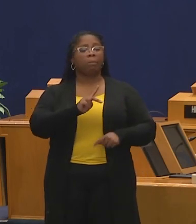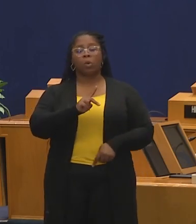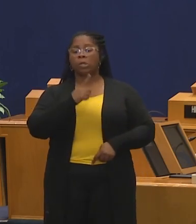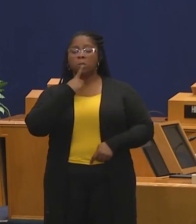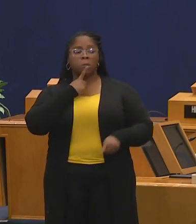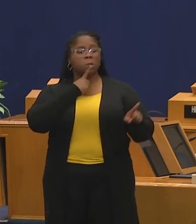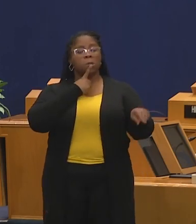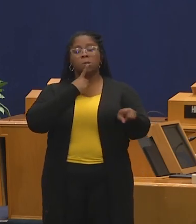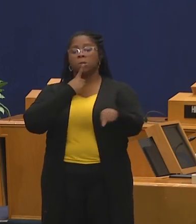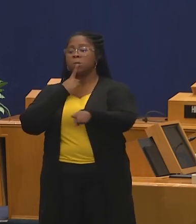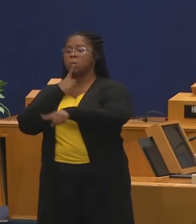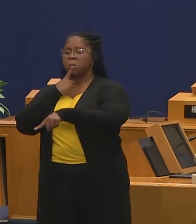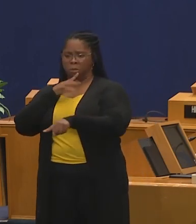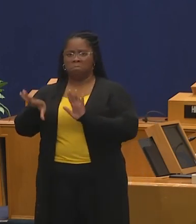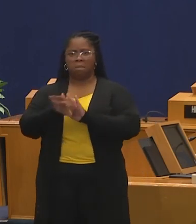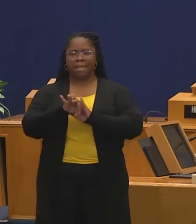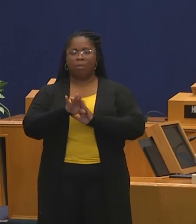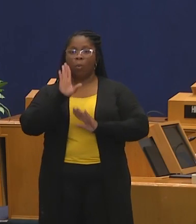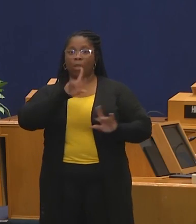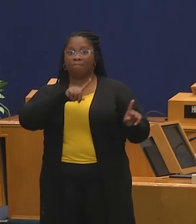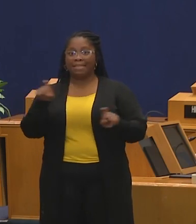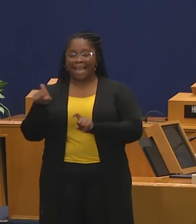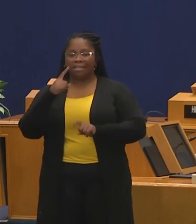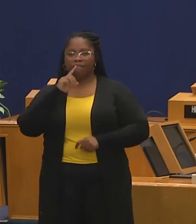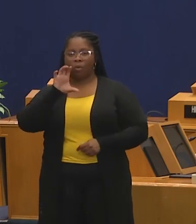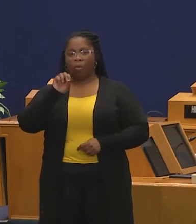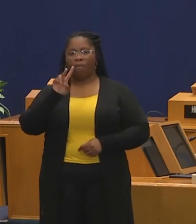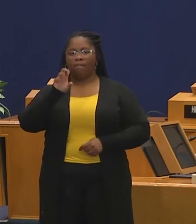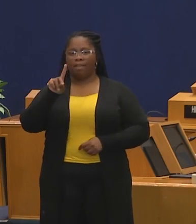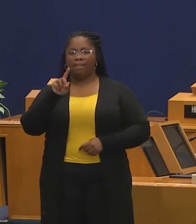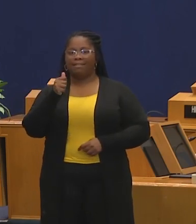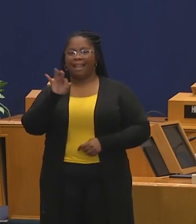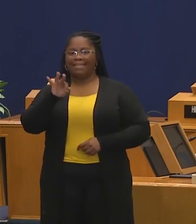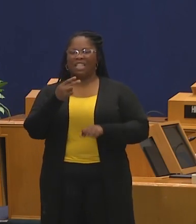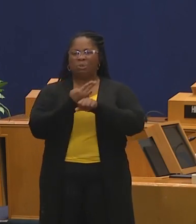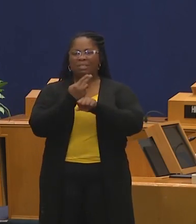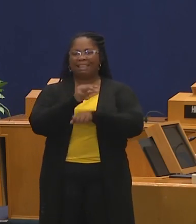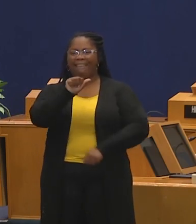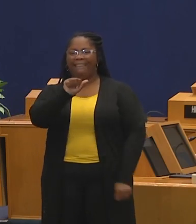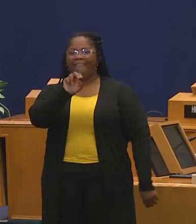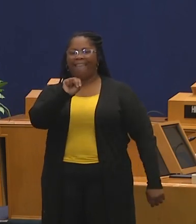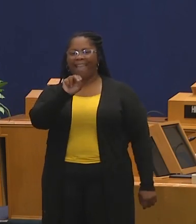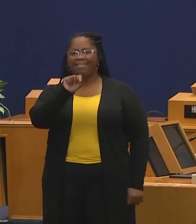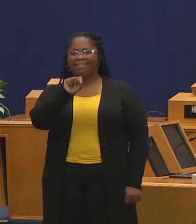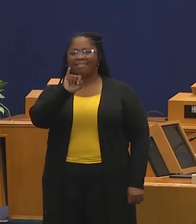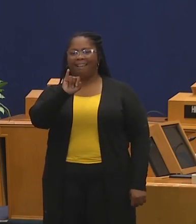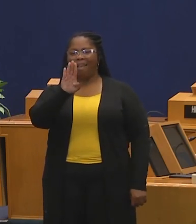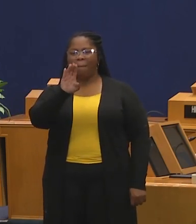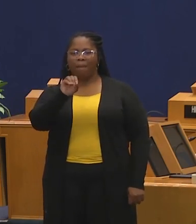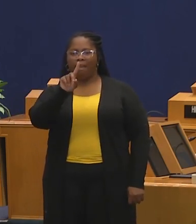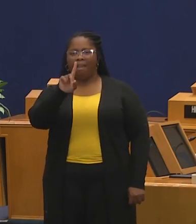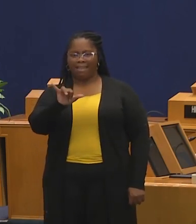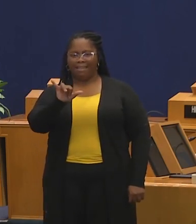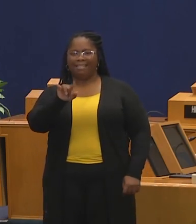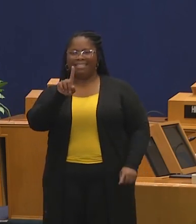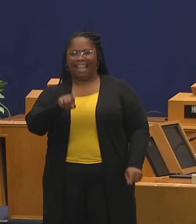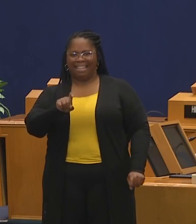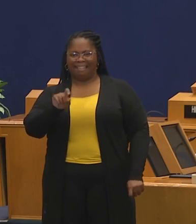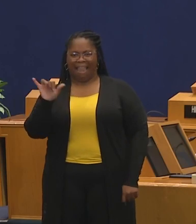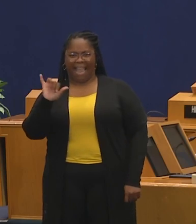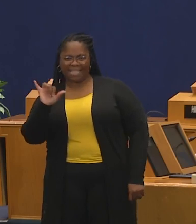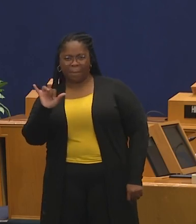be tested for COVID-19 using an antibody test. That's a different test than the molecular lab tests we